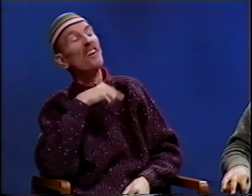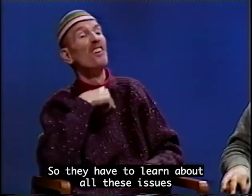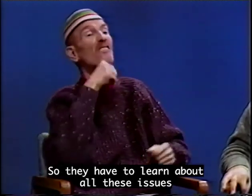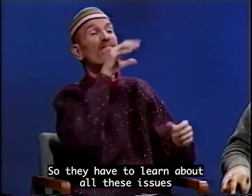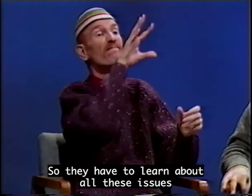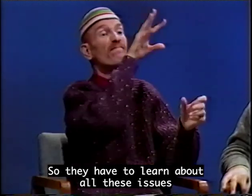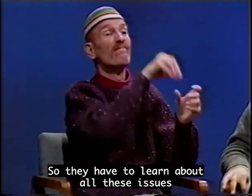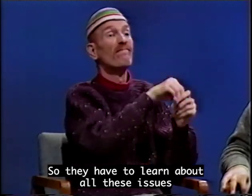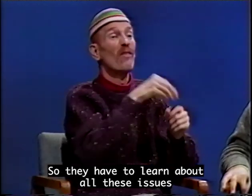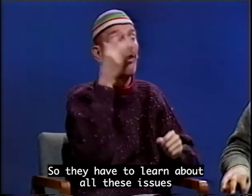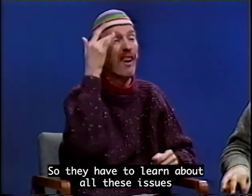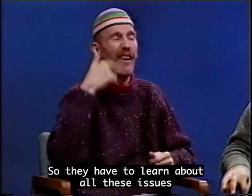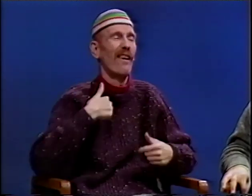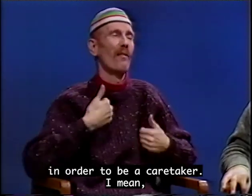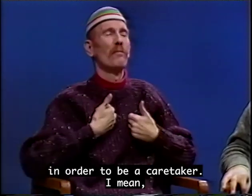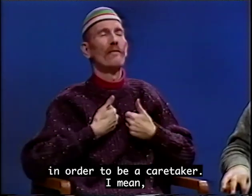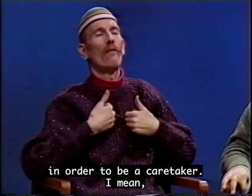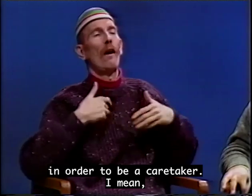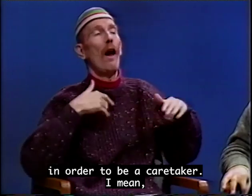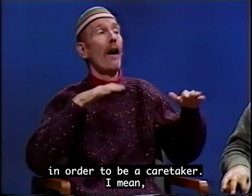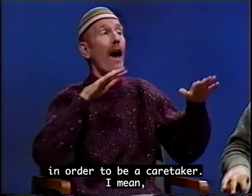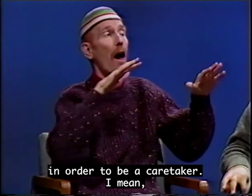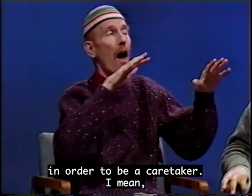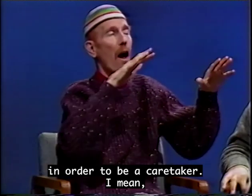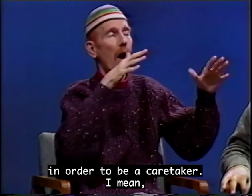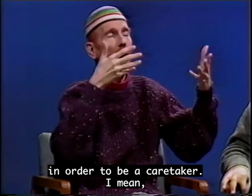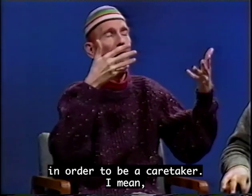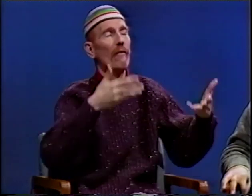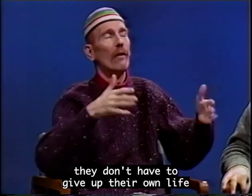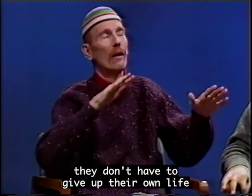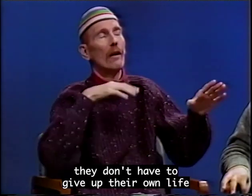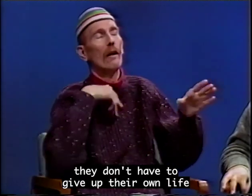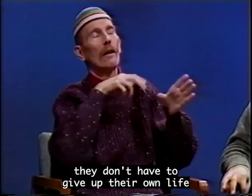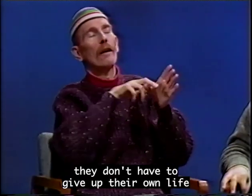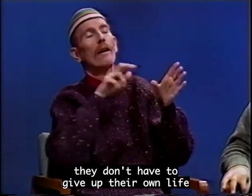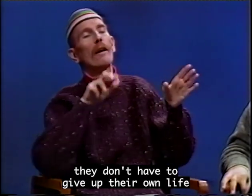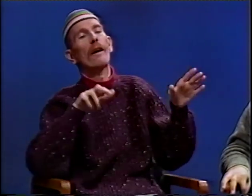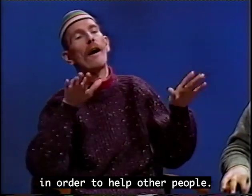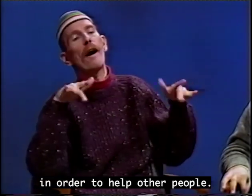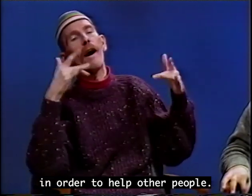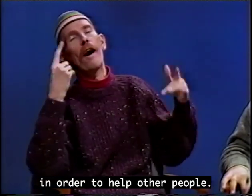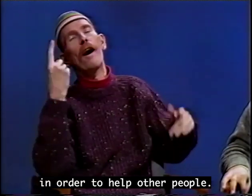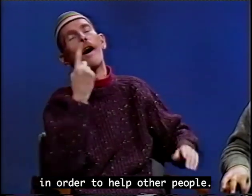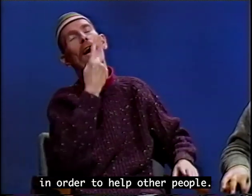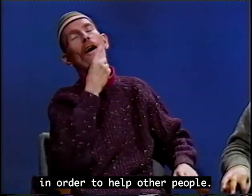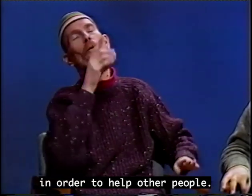So they have to learn about all these issues in order to be a caretaker. I mean, they don't have to give up their own life in order to help other people.